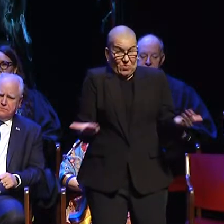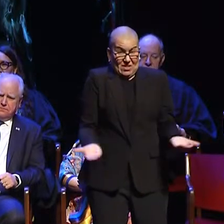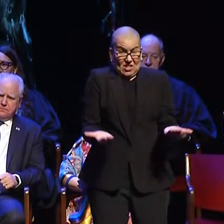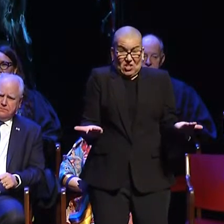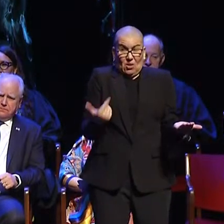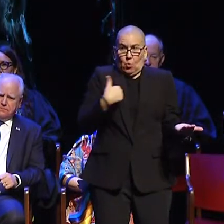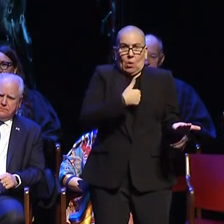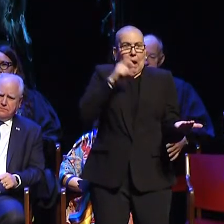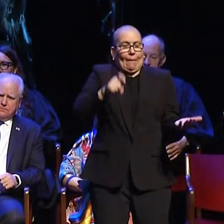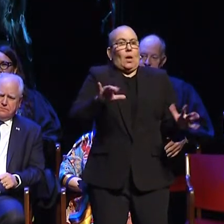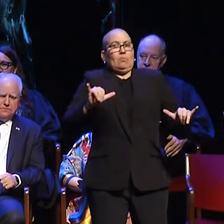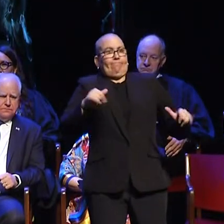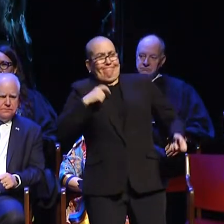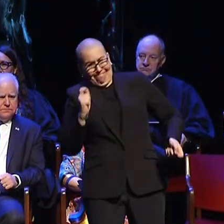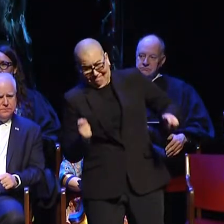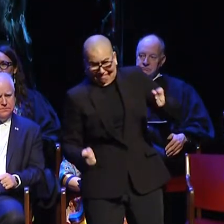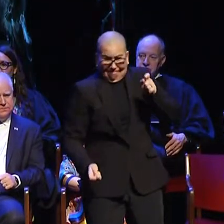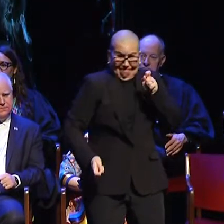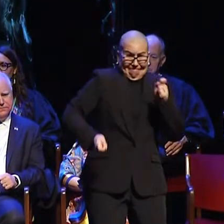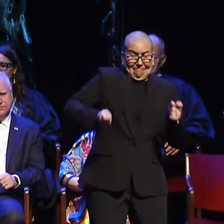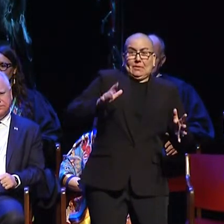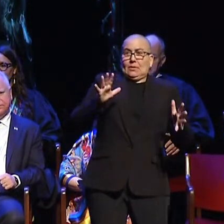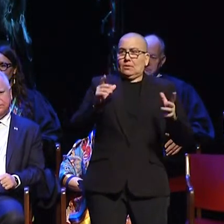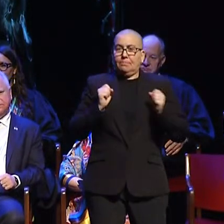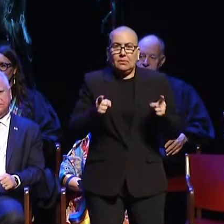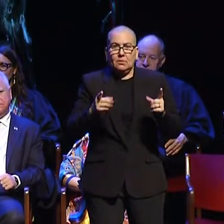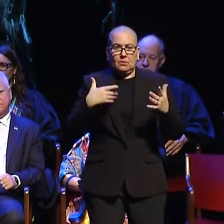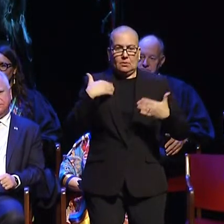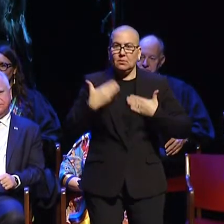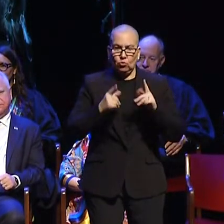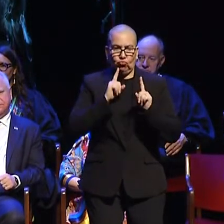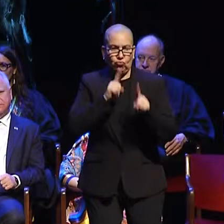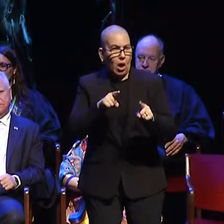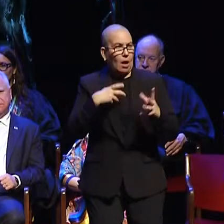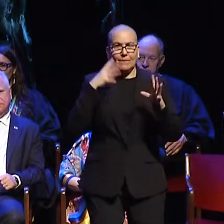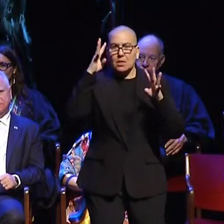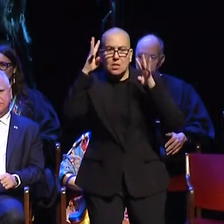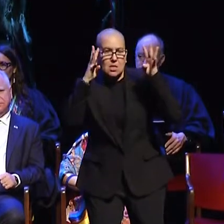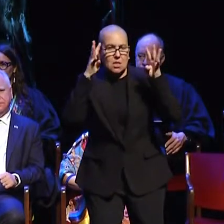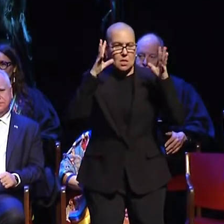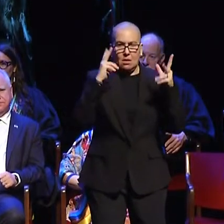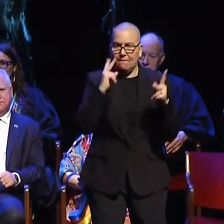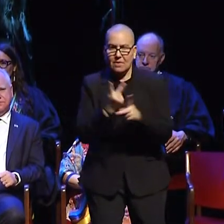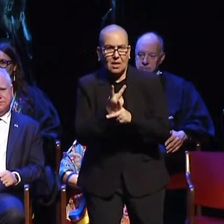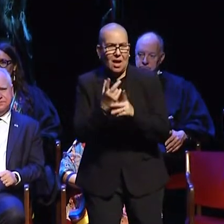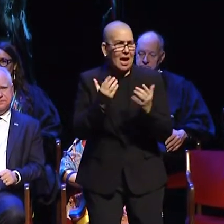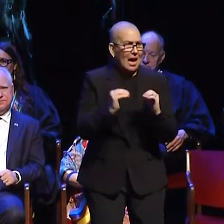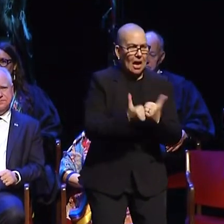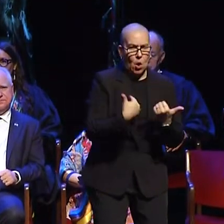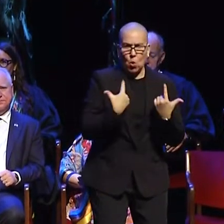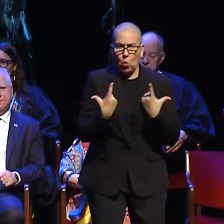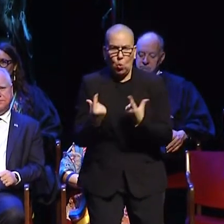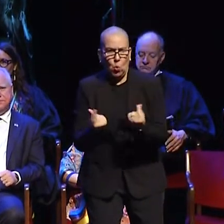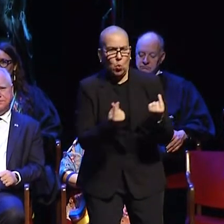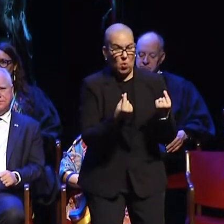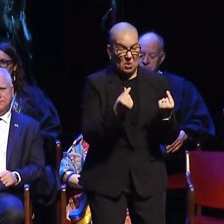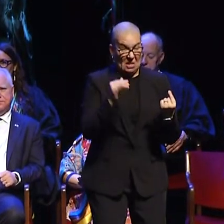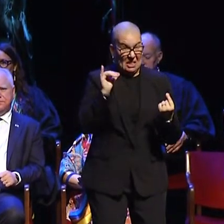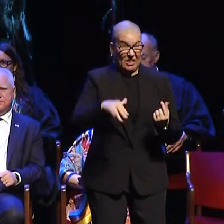adapt. We had to improvise. We had to just figure it out. And that is exactly what we